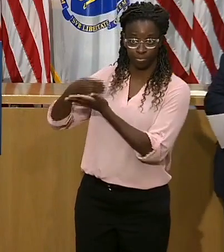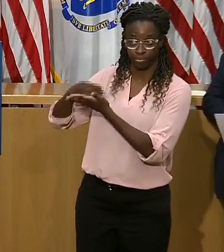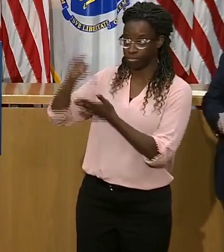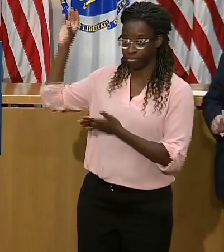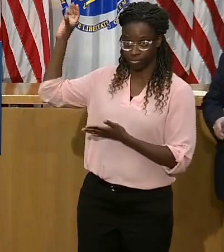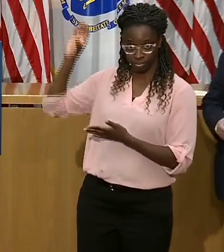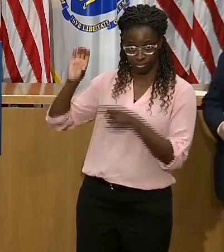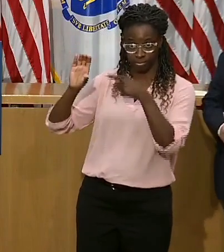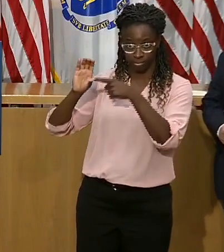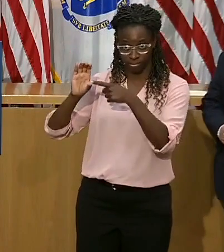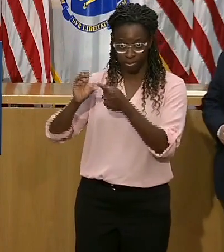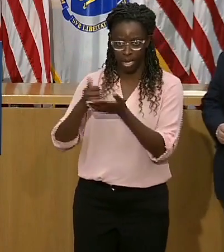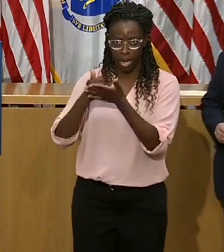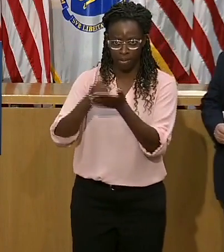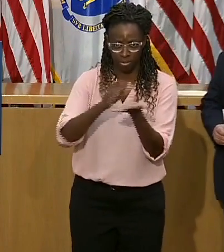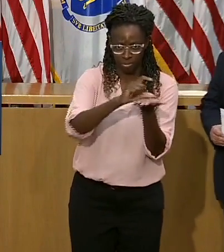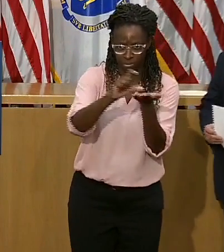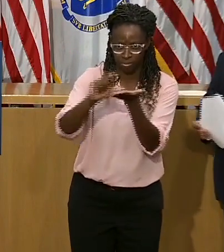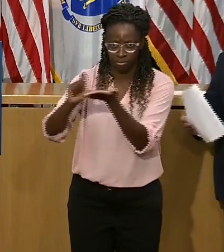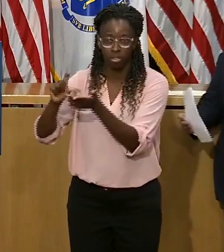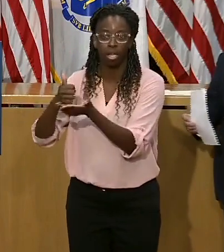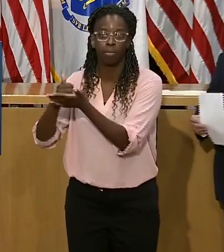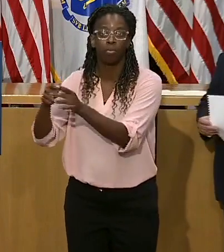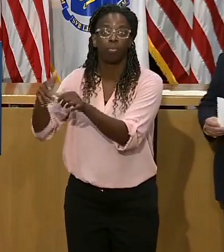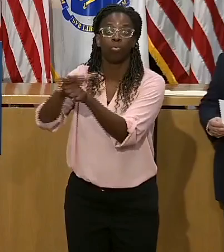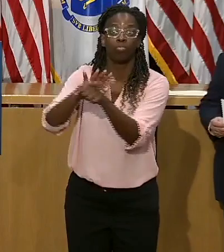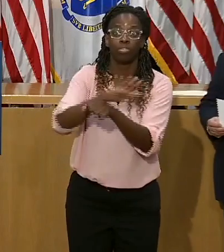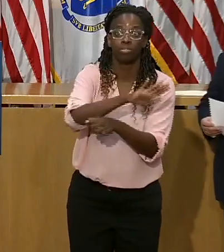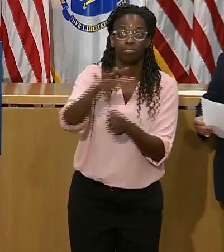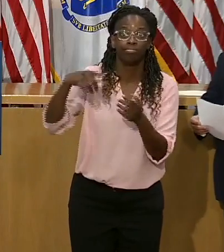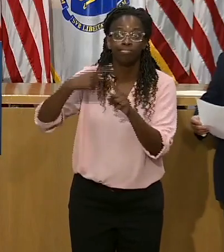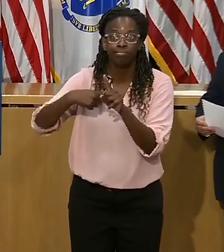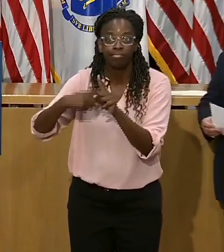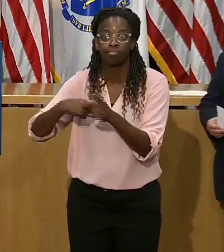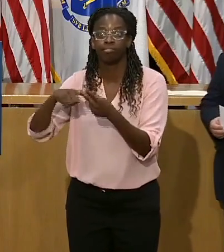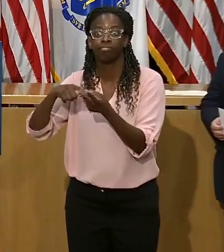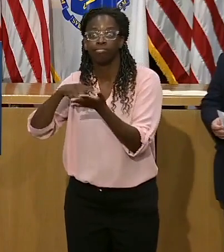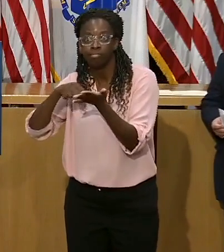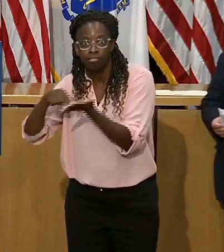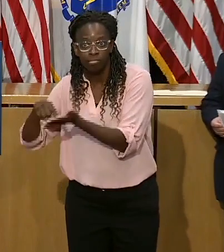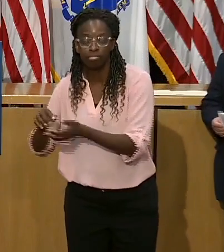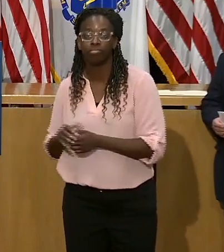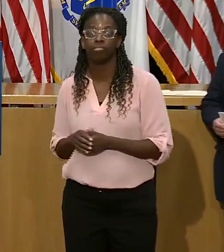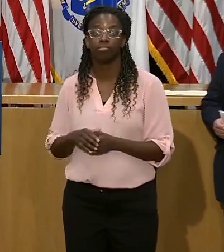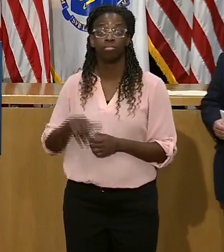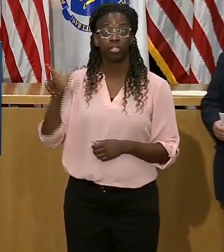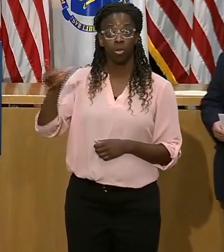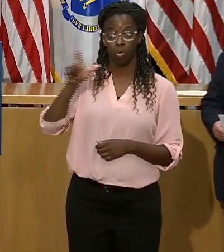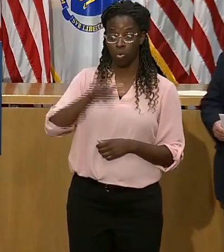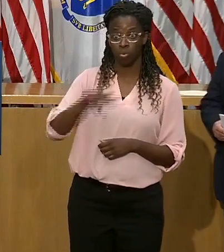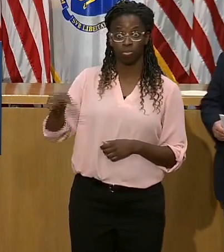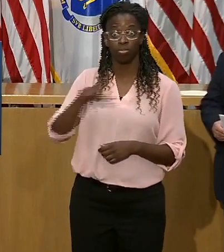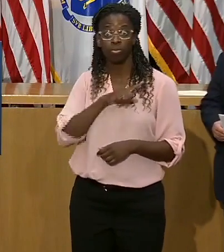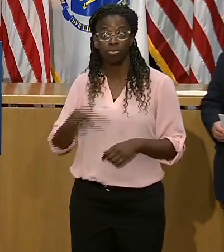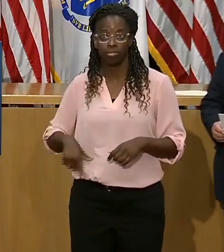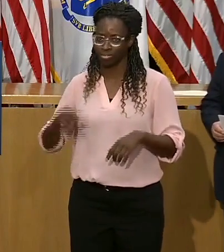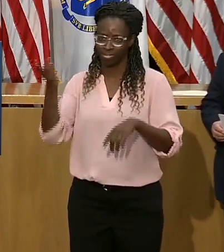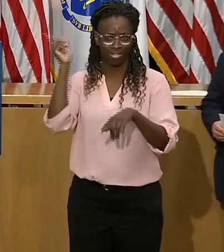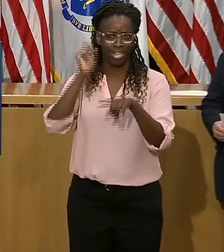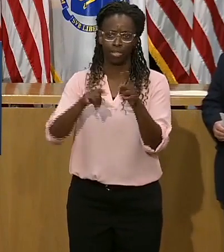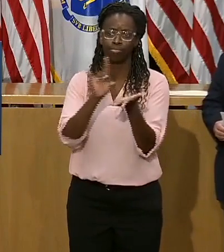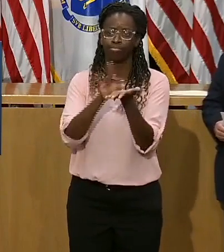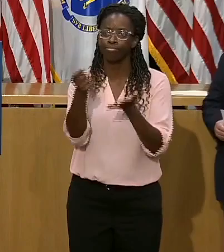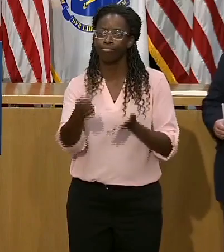to work and get back on track. This comprehensive strategy includes funding to help cover rent and mortgage payments, invest